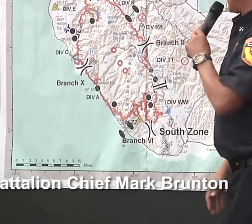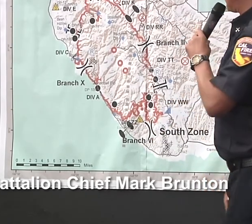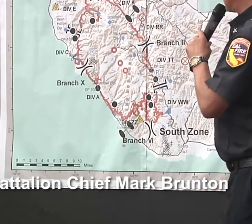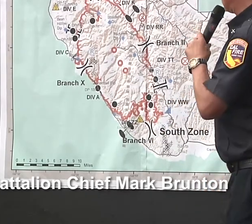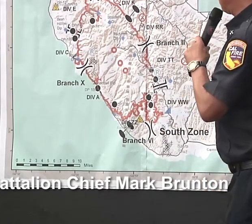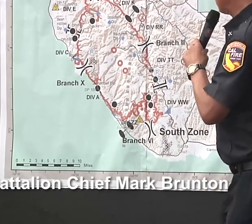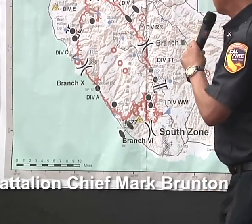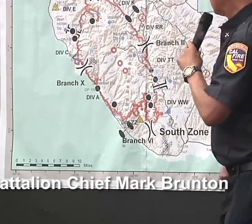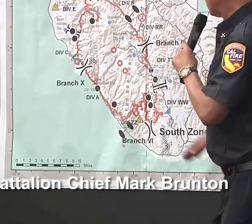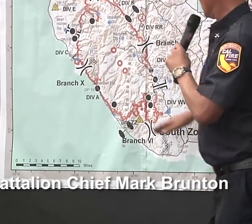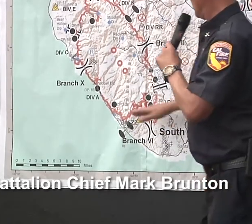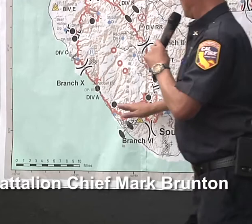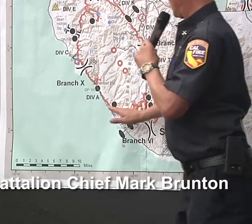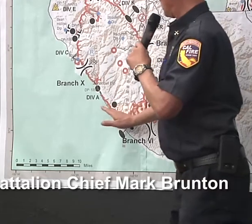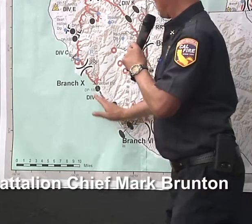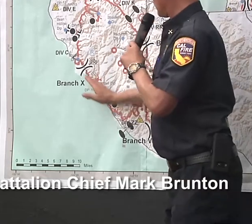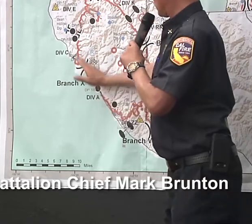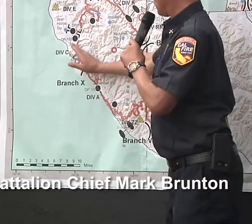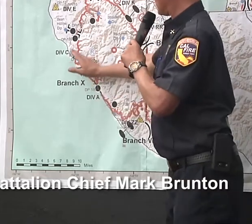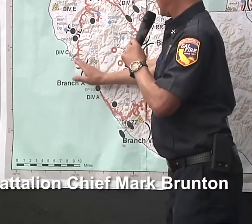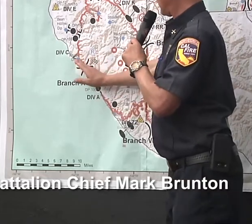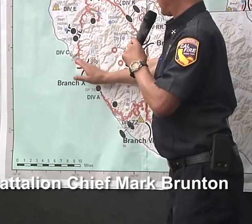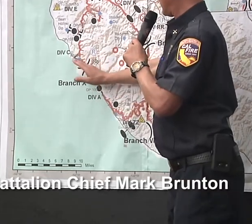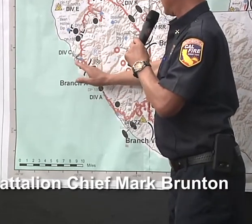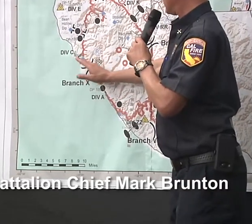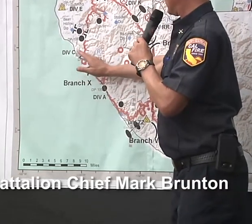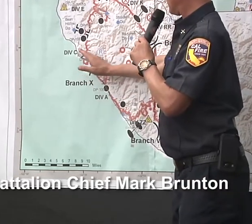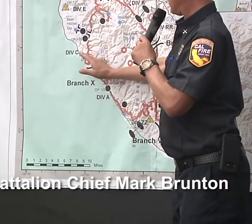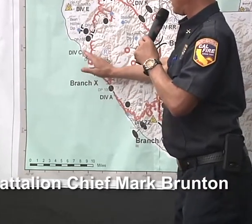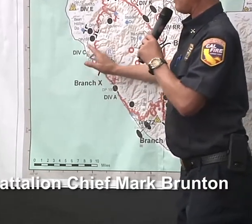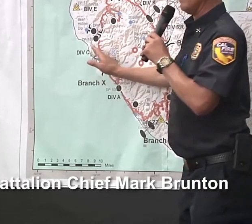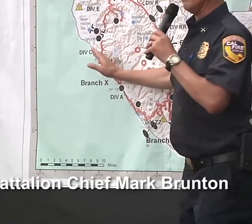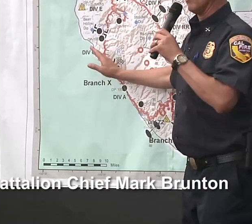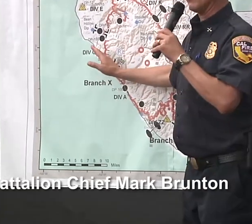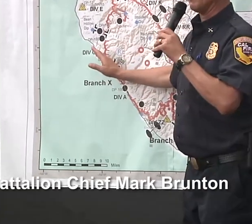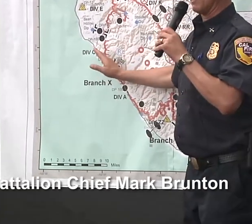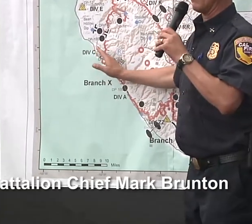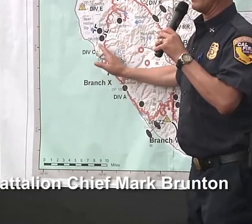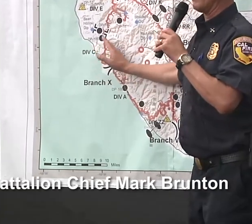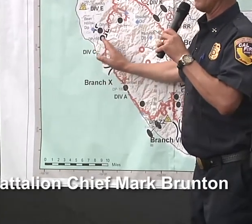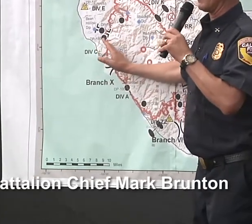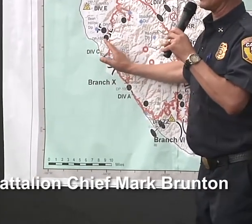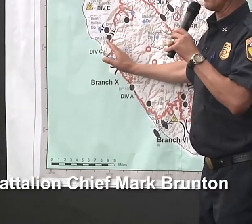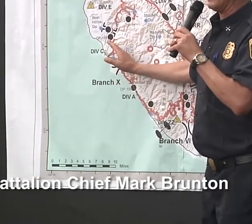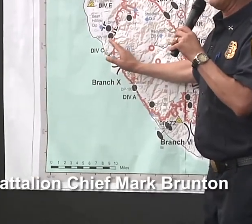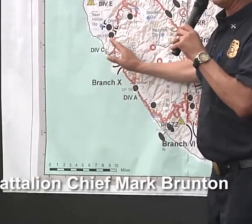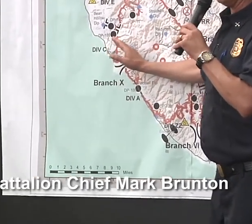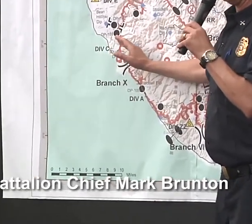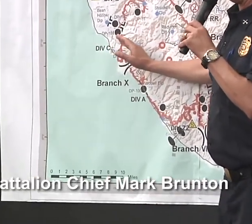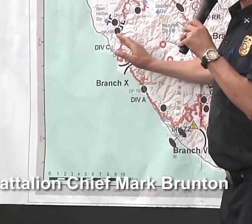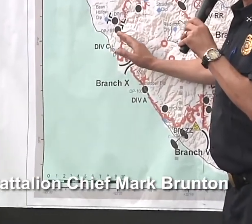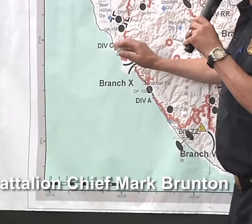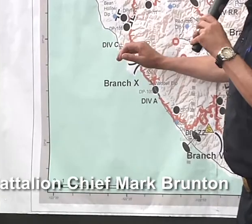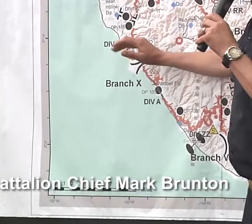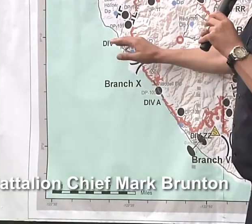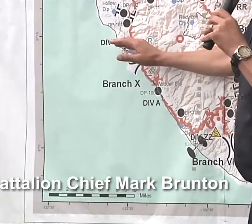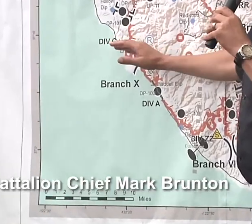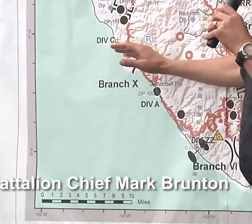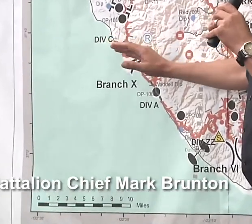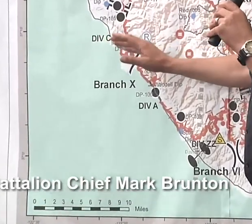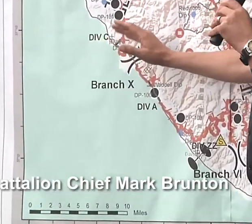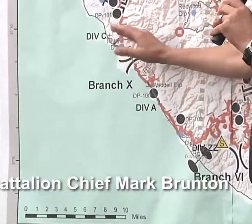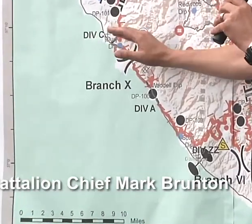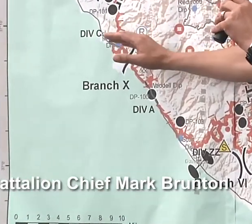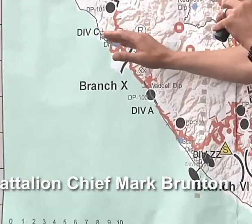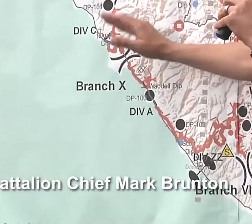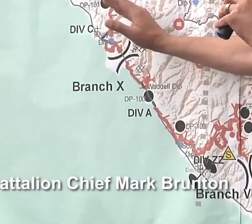the UC campus. Along the coastline, again, the weather's moderated the fire spread. So Community of